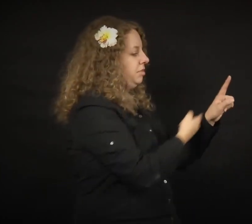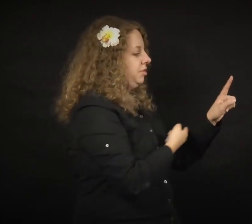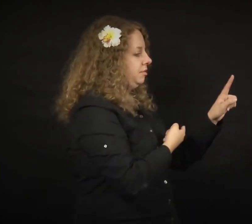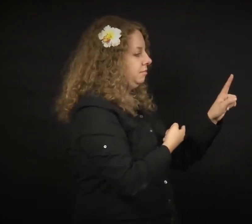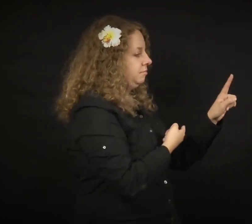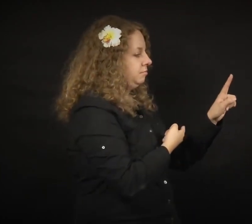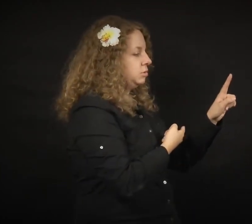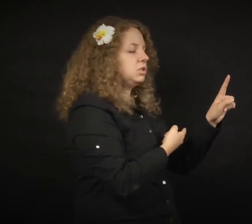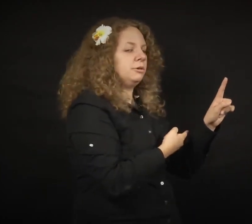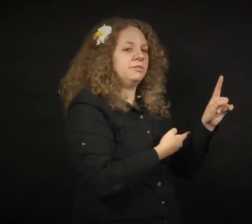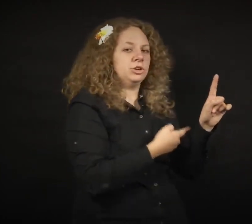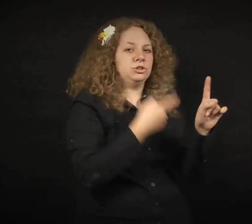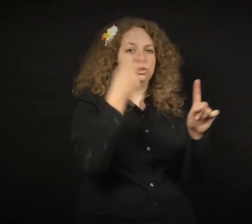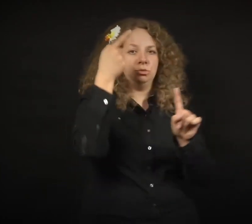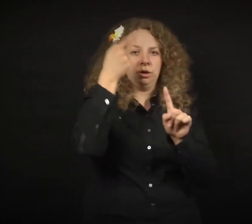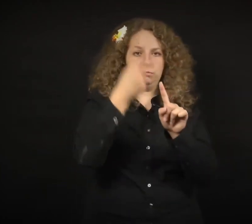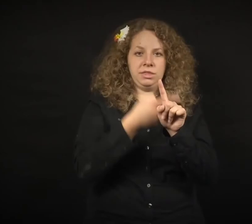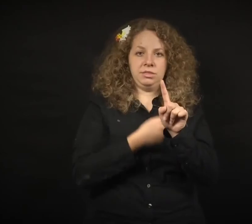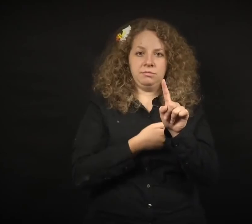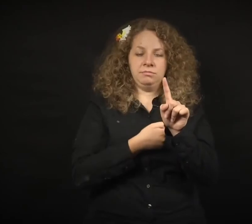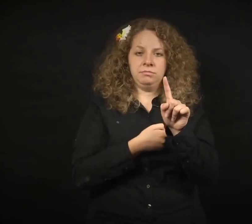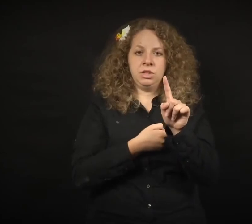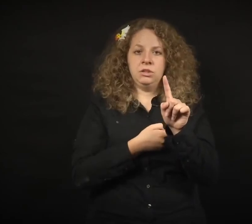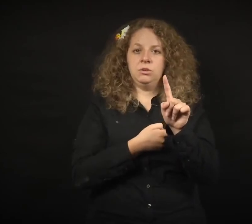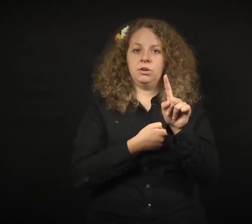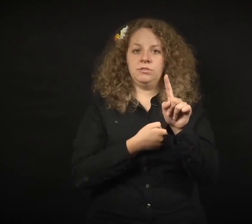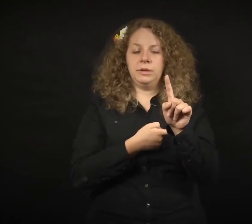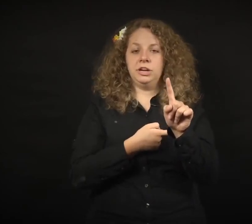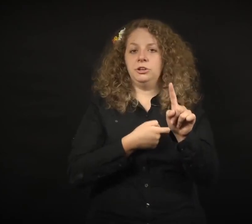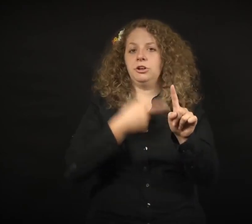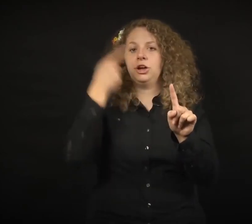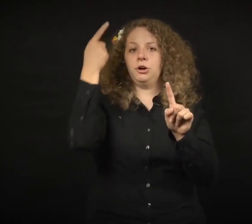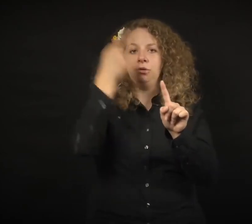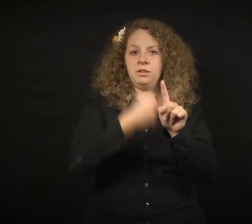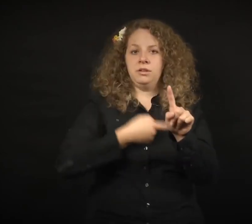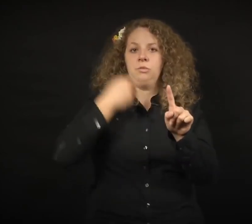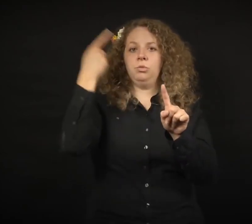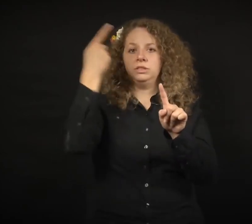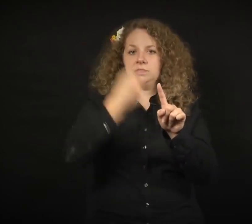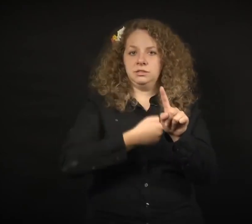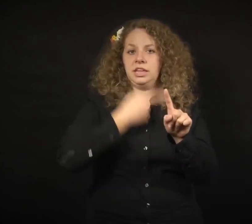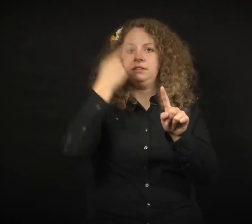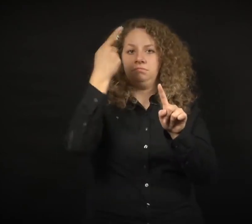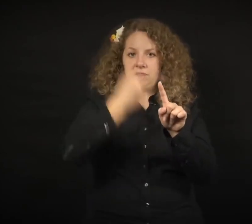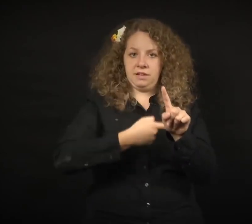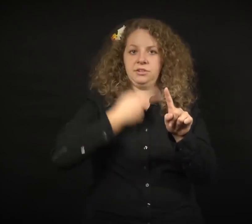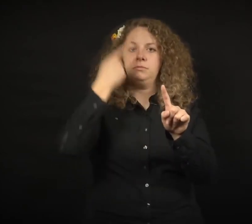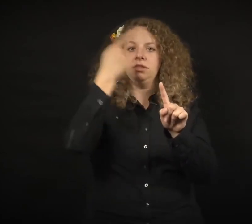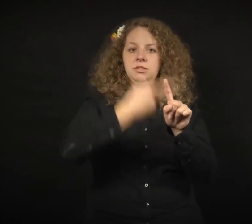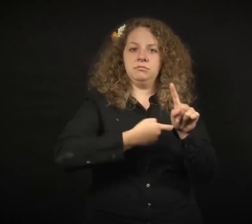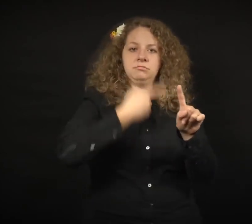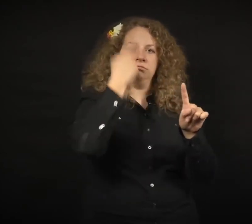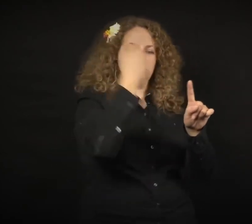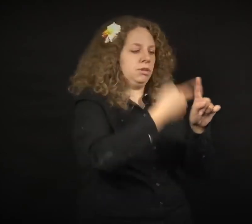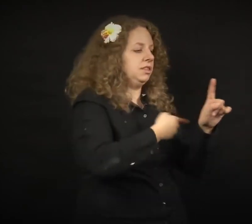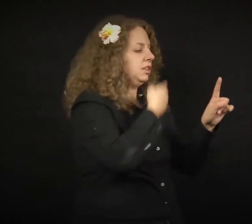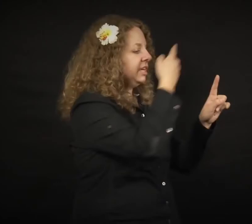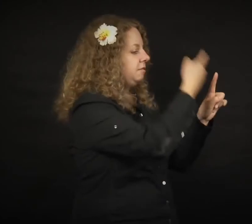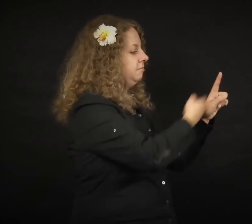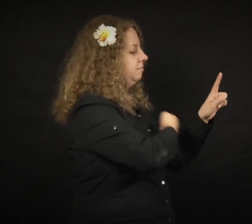Month. That refers to 1 month. Or from here you could go once, like every month, monthly.